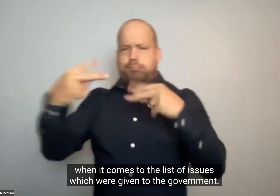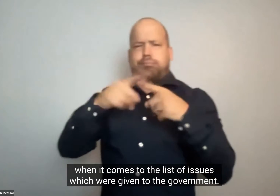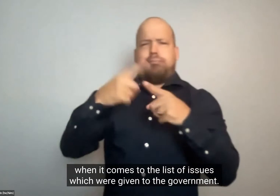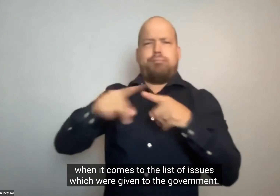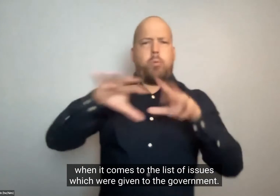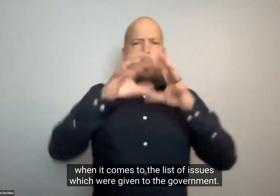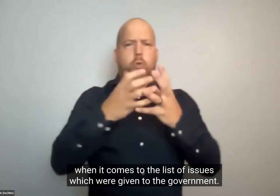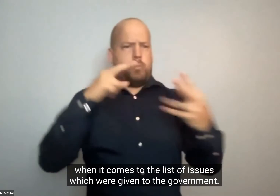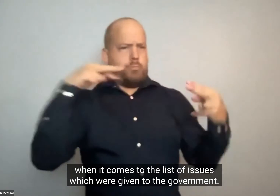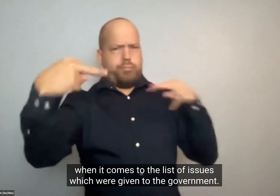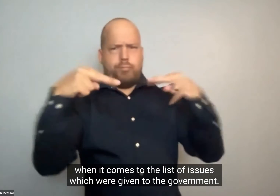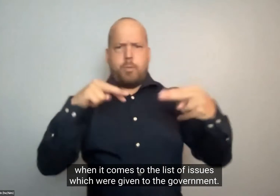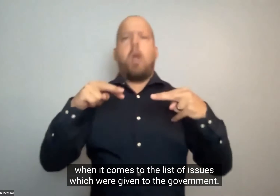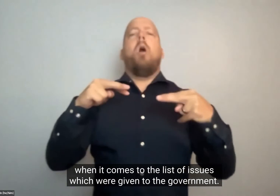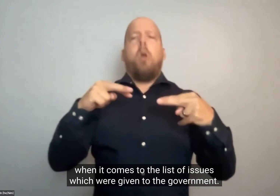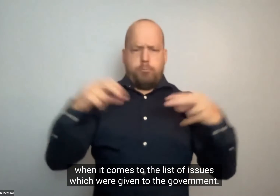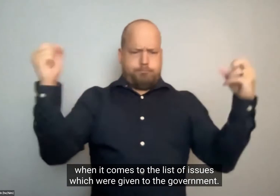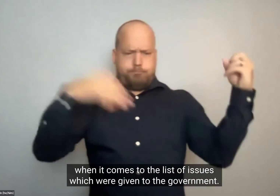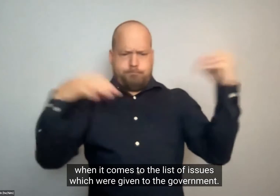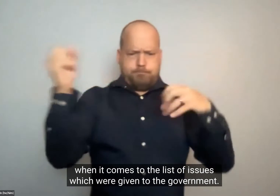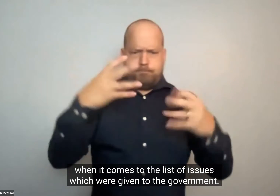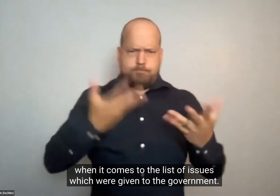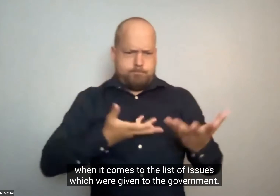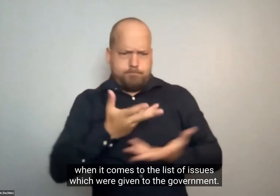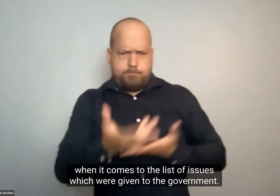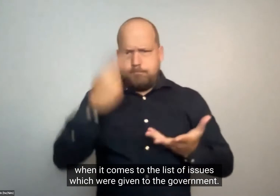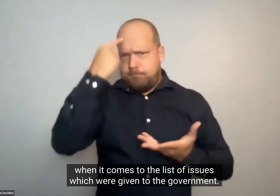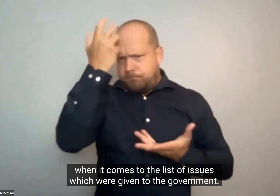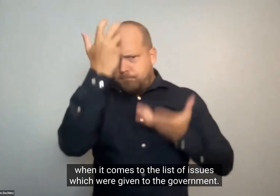of issues which were given to